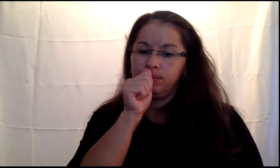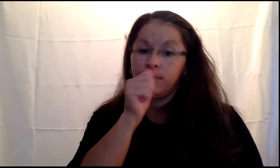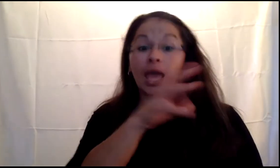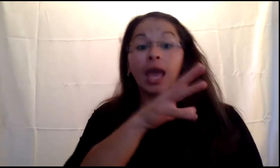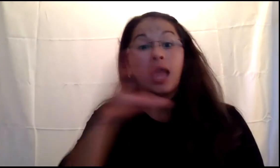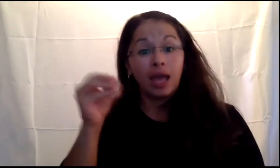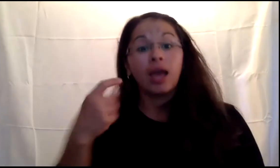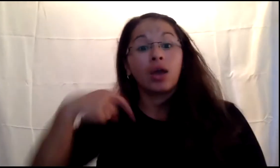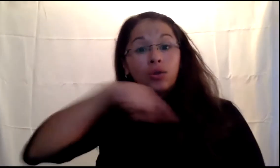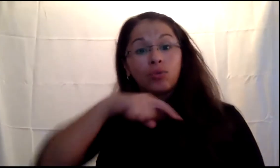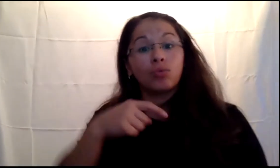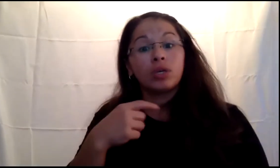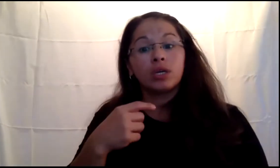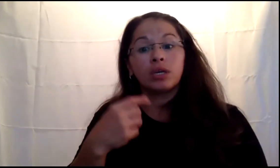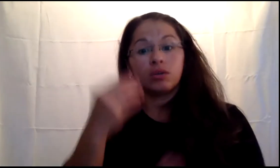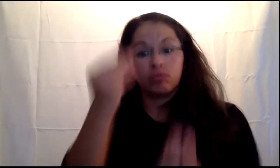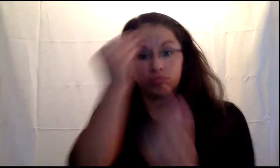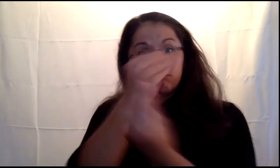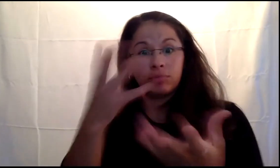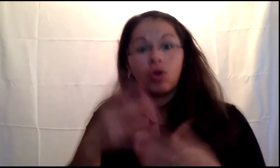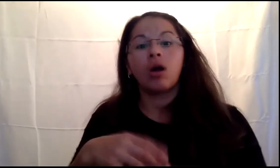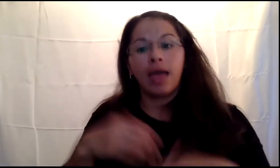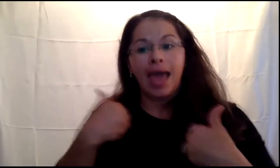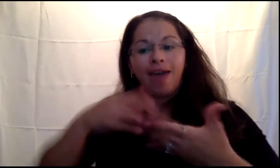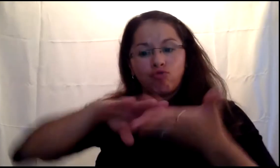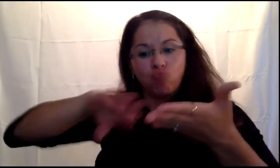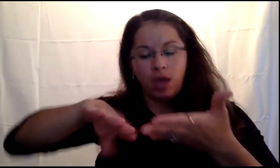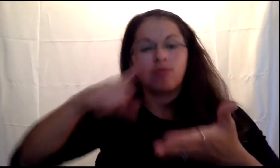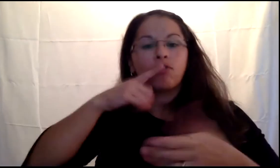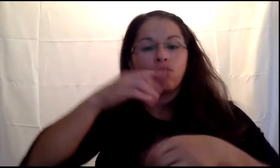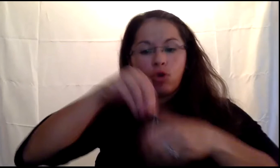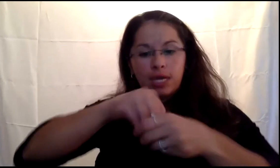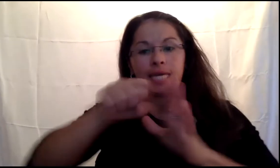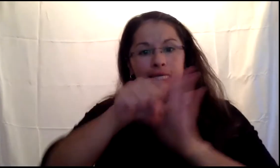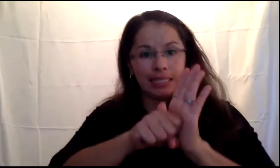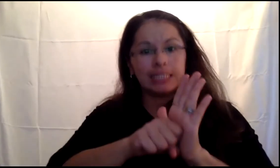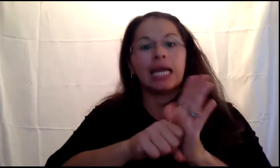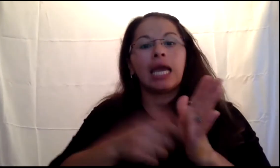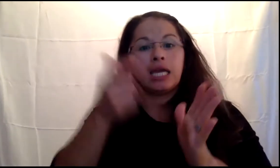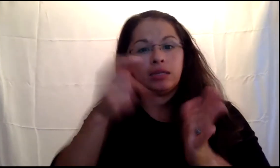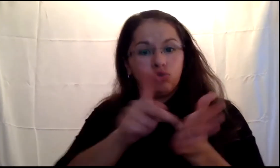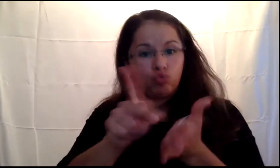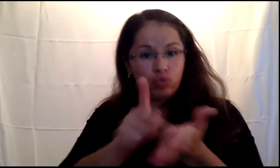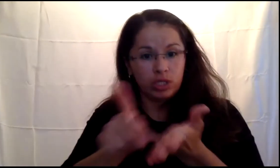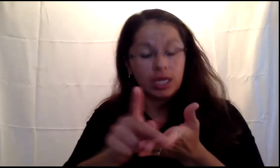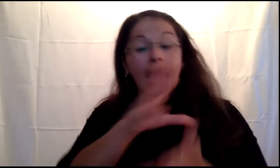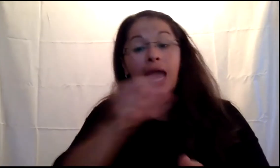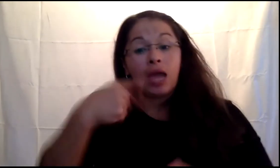state waiver that gives you in-state tuition. And because we have the Dream.US scholarship and we want to make sure you're